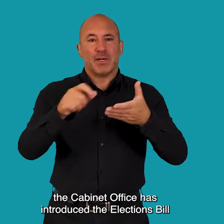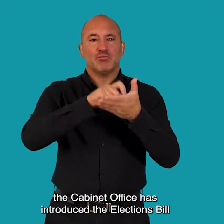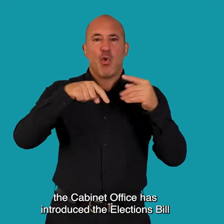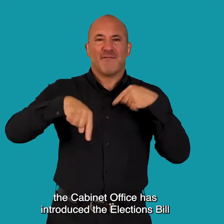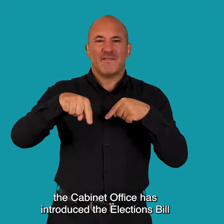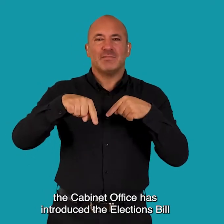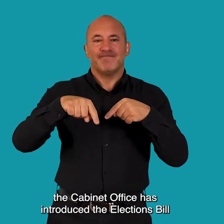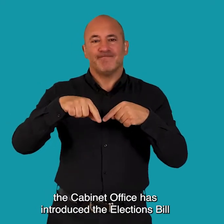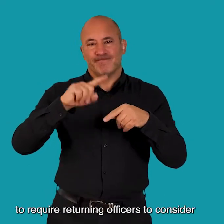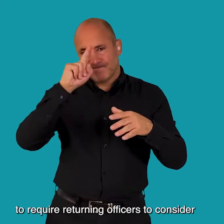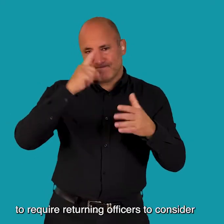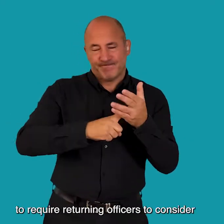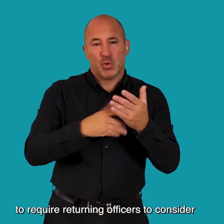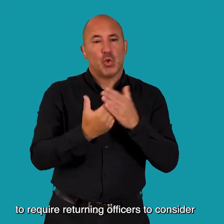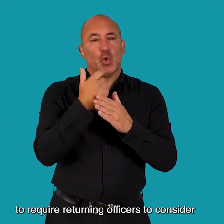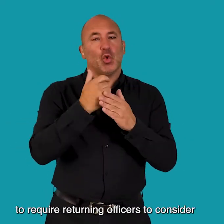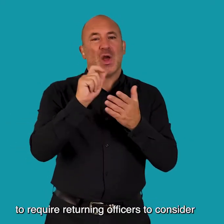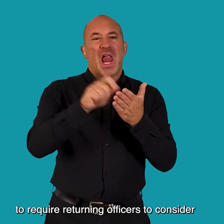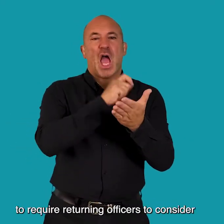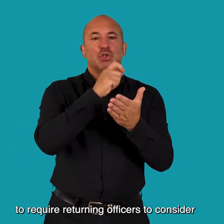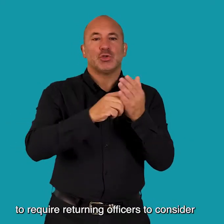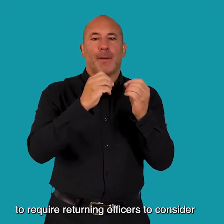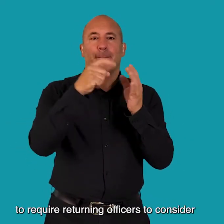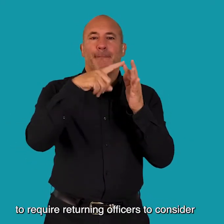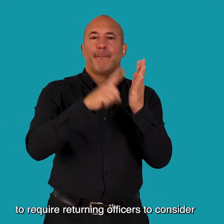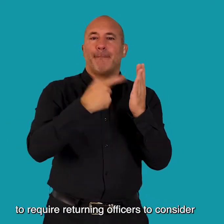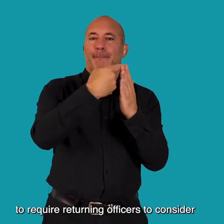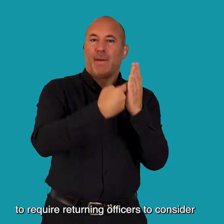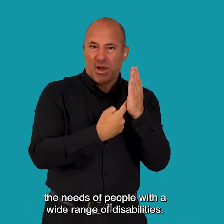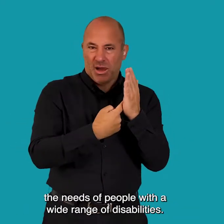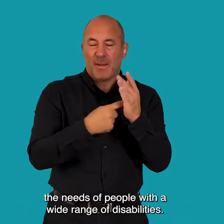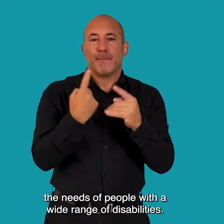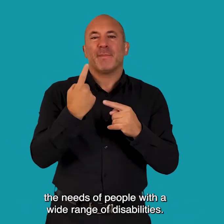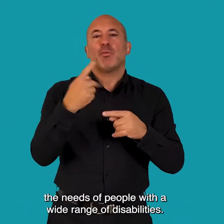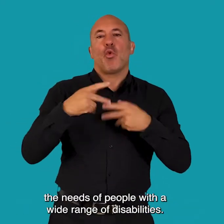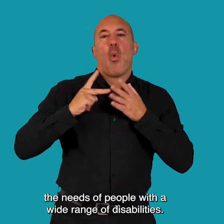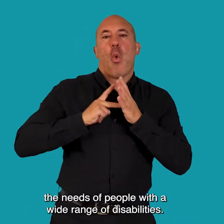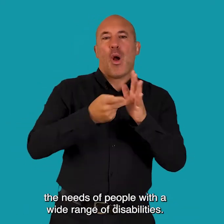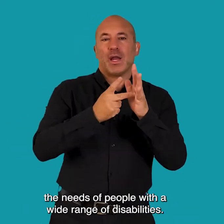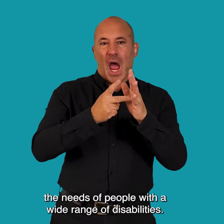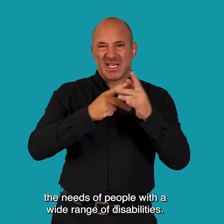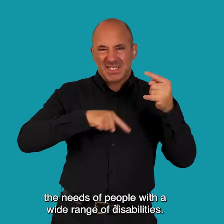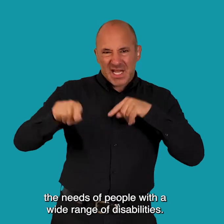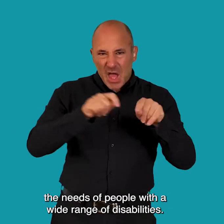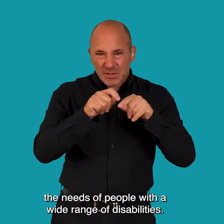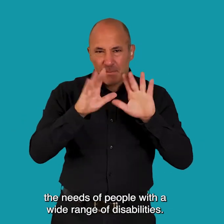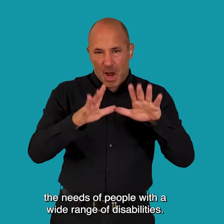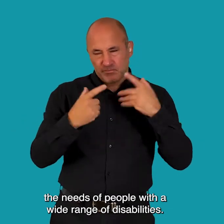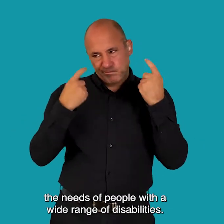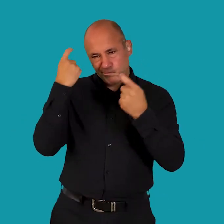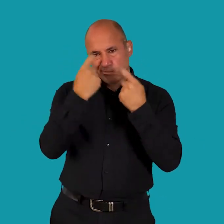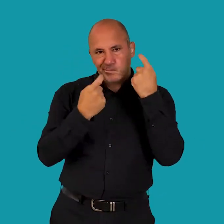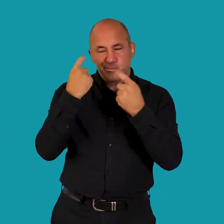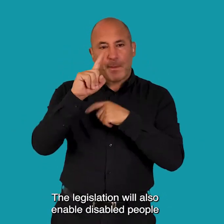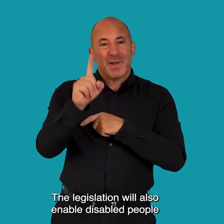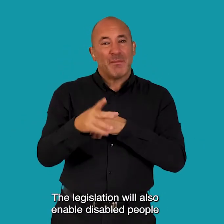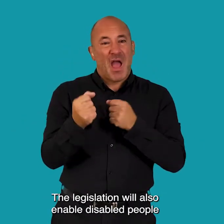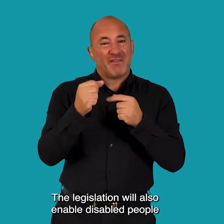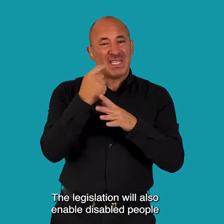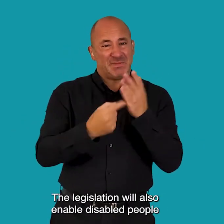the Elections Bill to require returning officers to consider the needs of people with a wide range of disabilities. The legislation